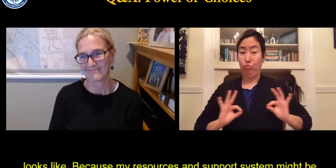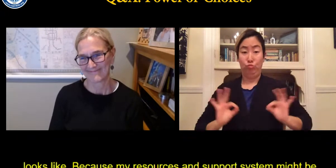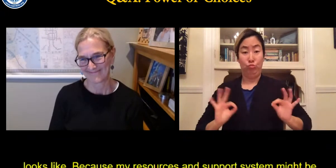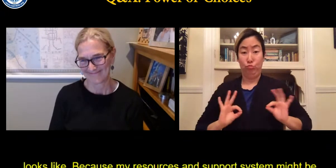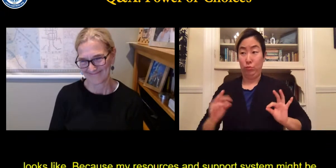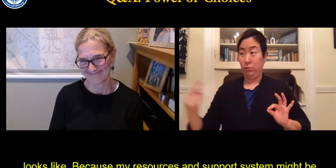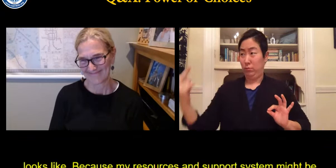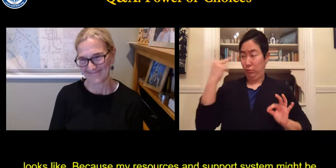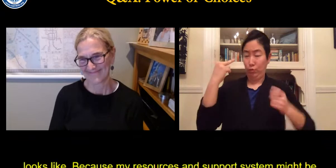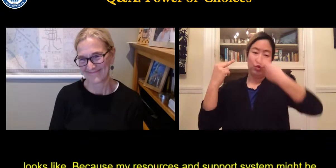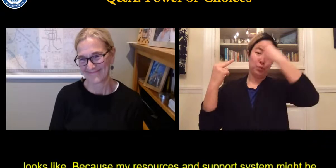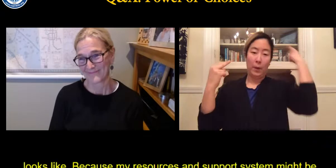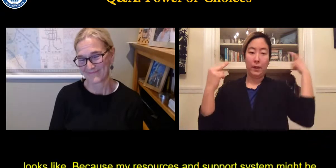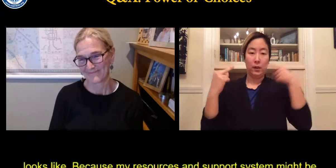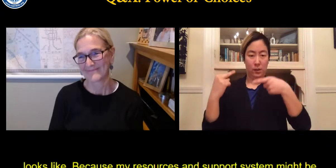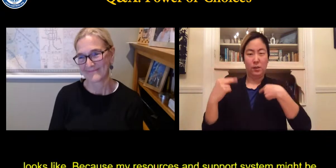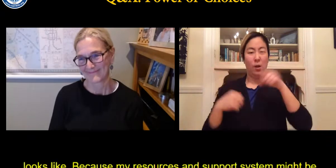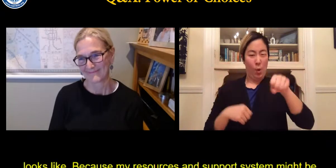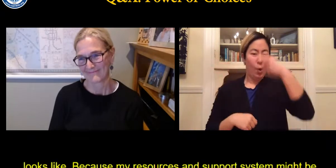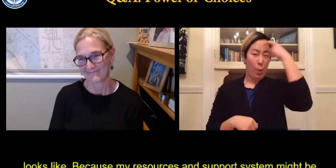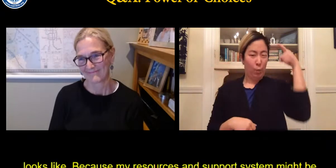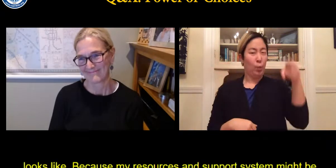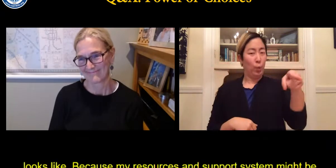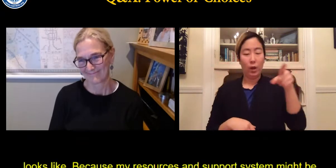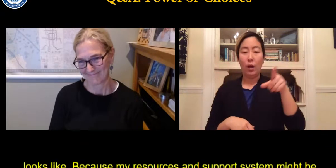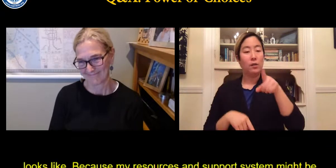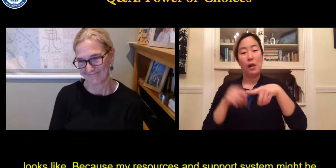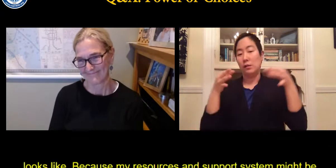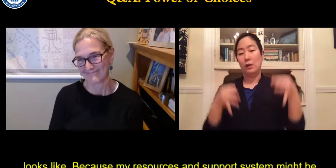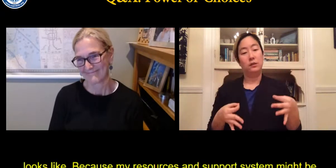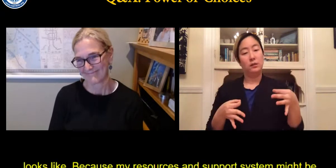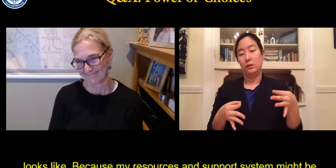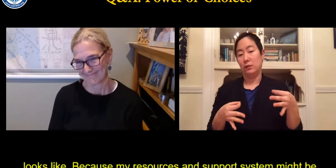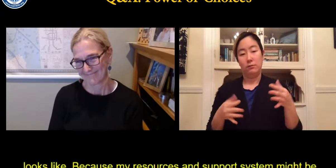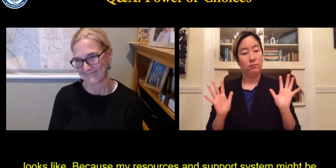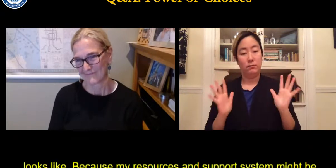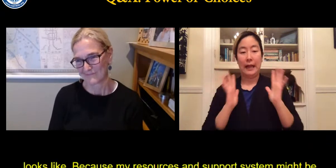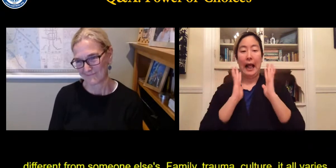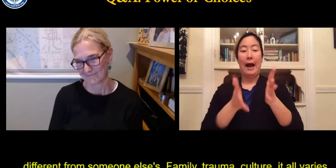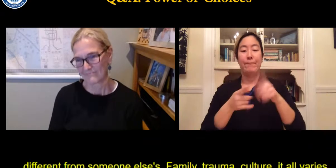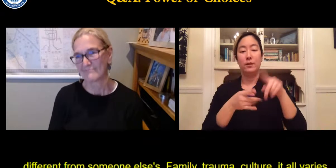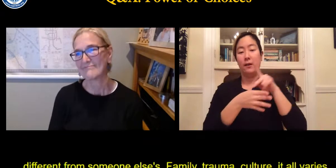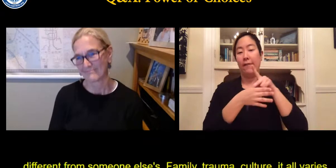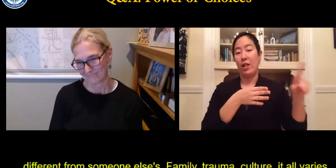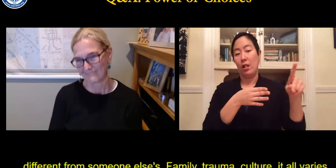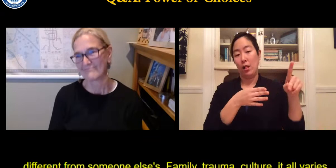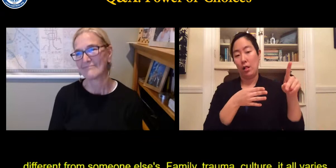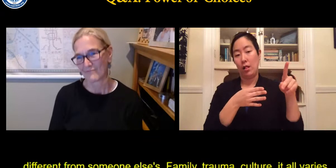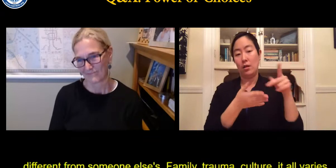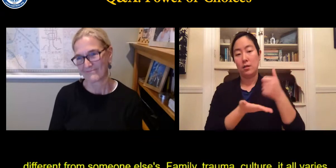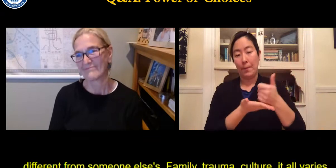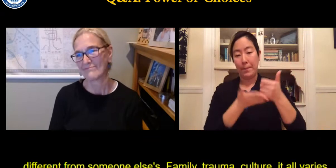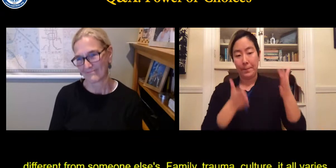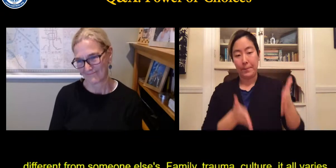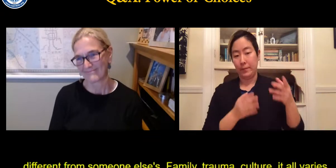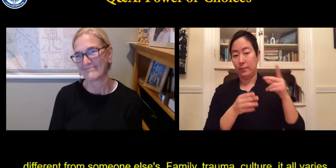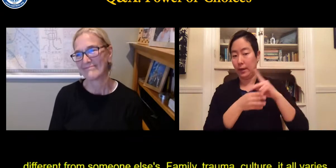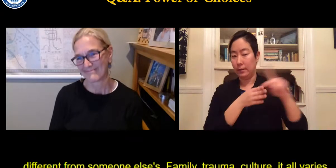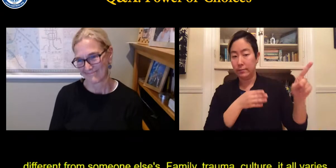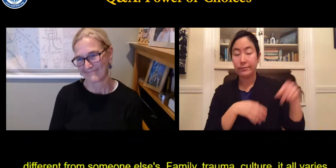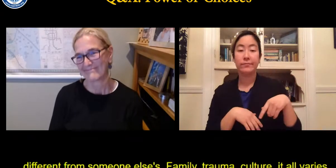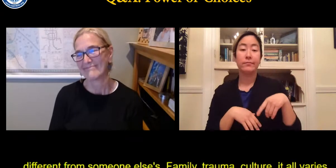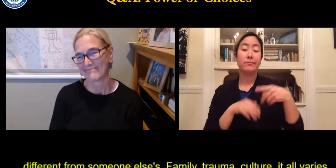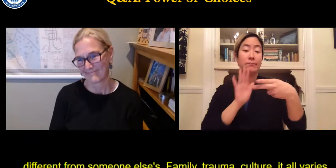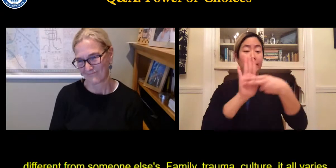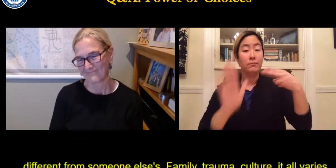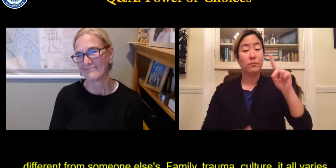decide for others. Oh, well, you're traumatized, right? Maybe in my sense, I don't feel it's trauma, but someone else cannot